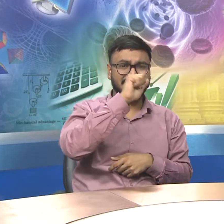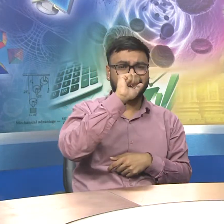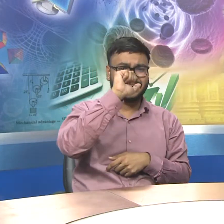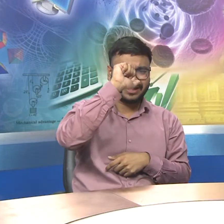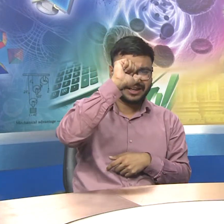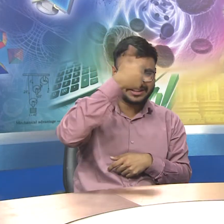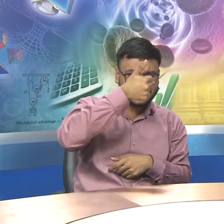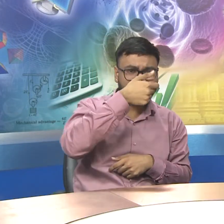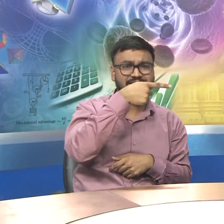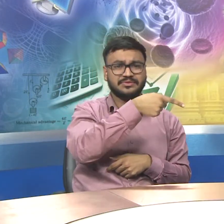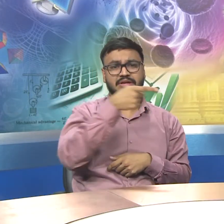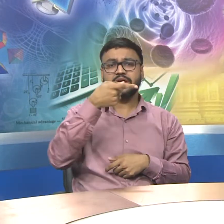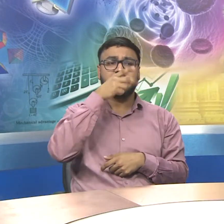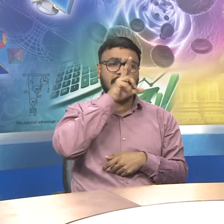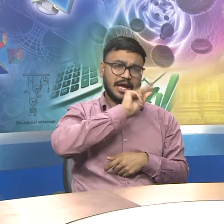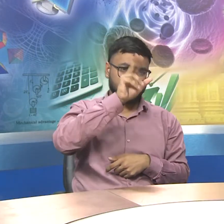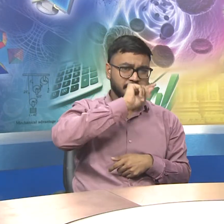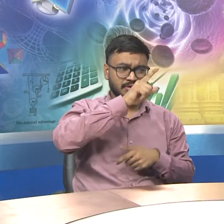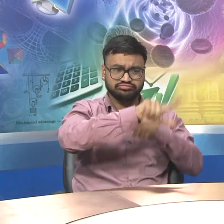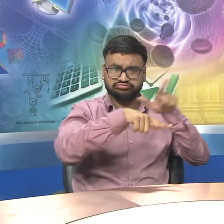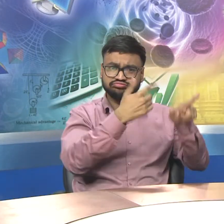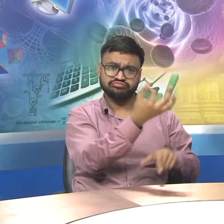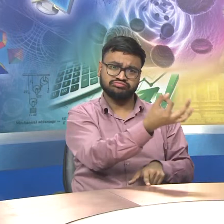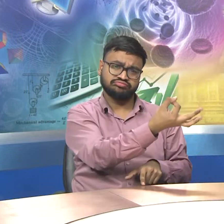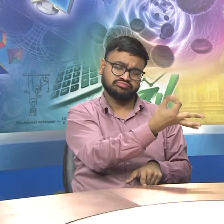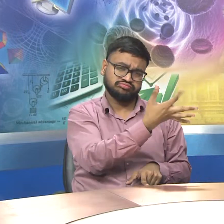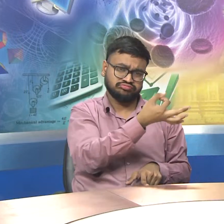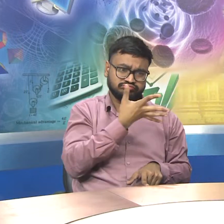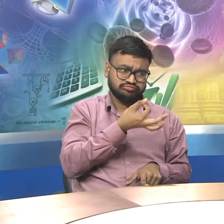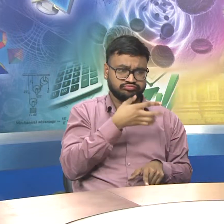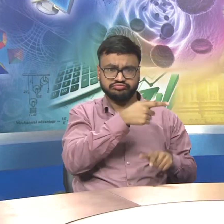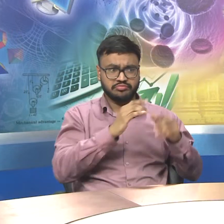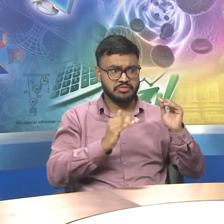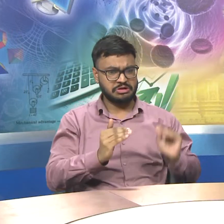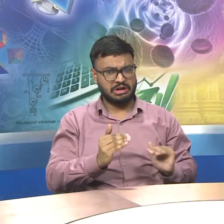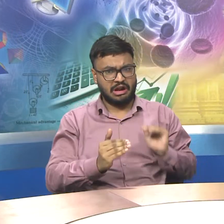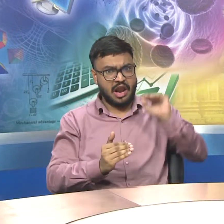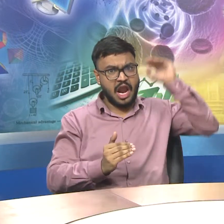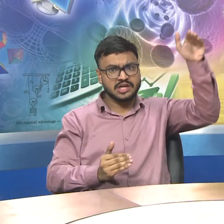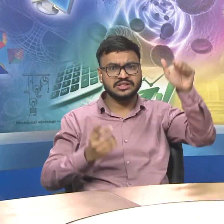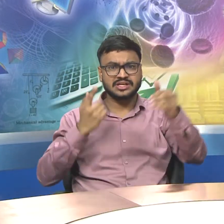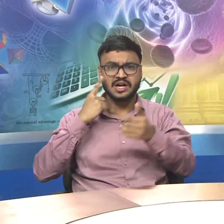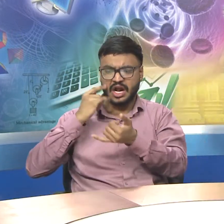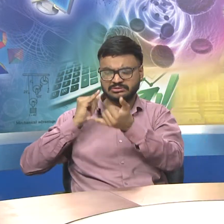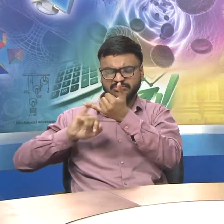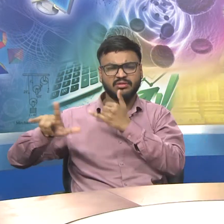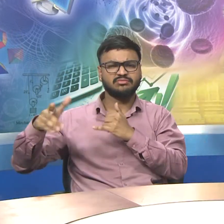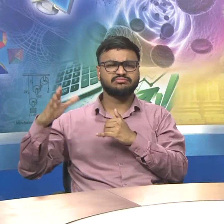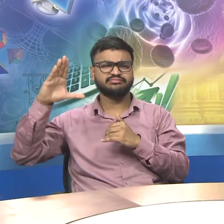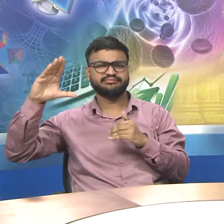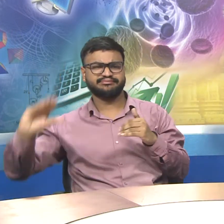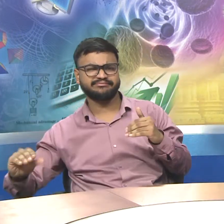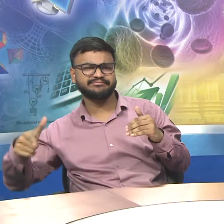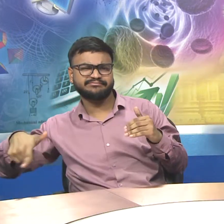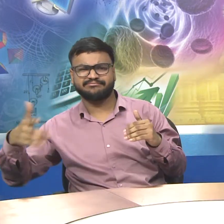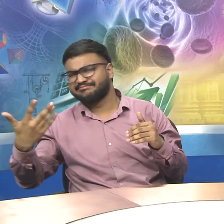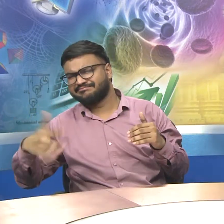It is not responsible to believe that English, Hindi, or any other